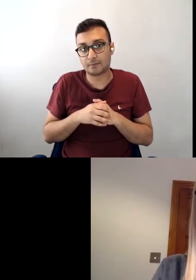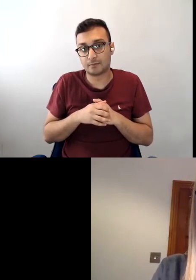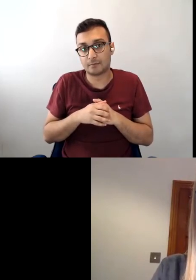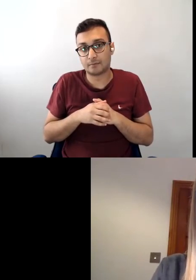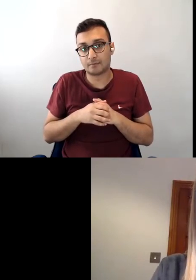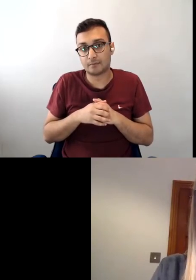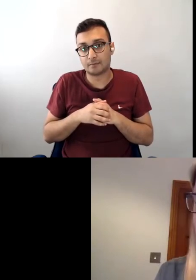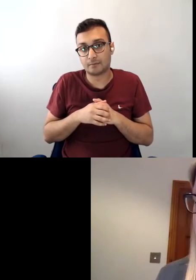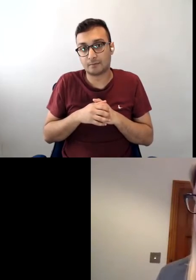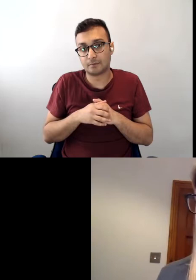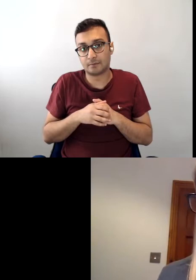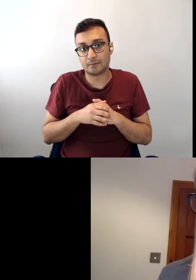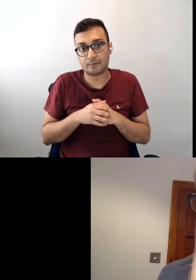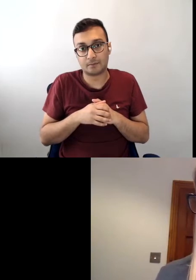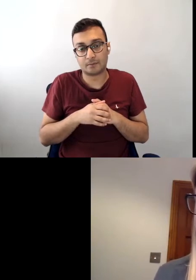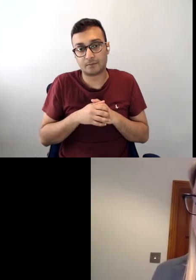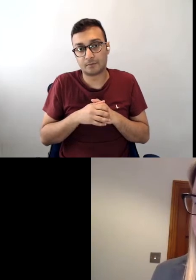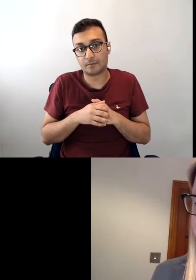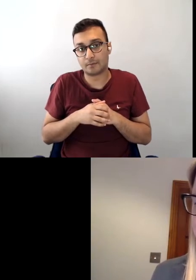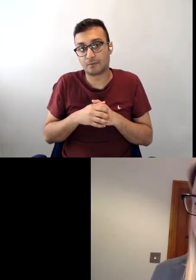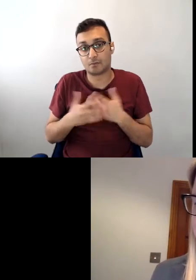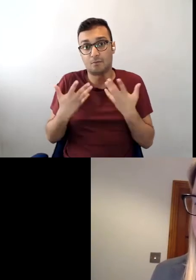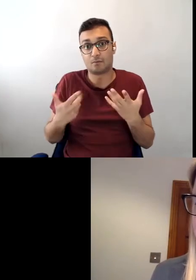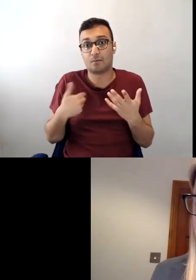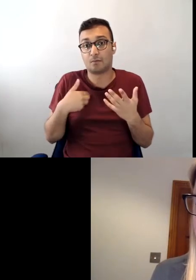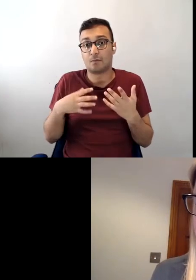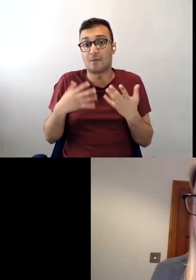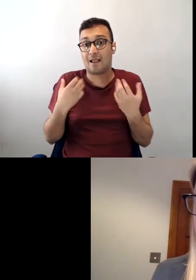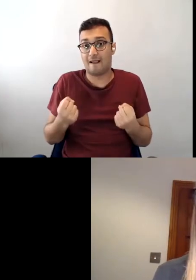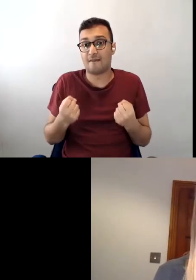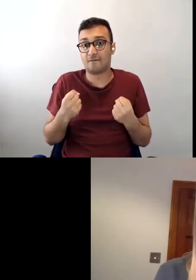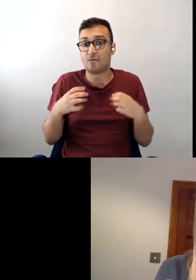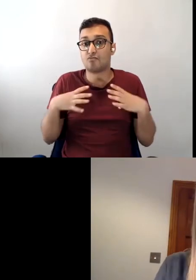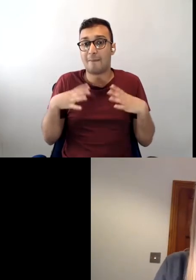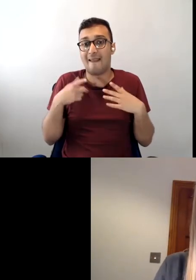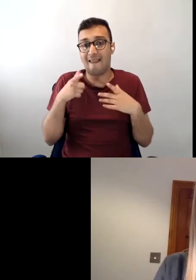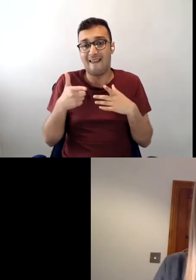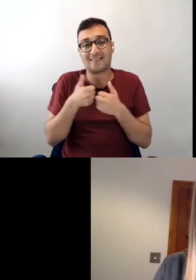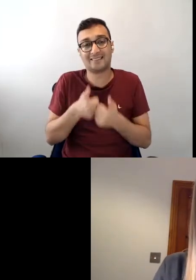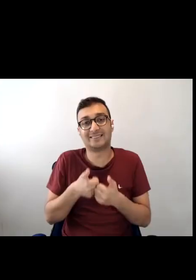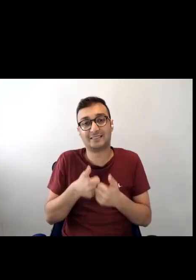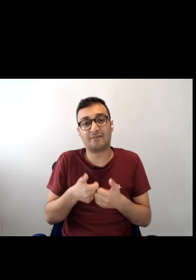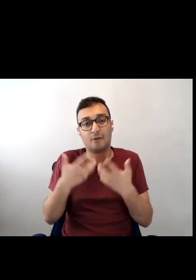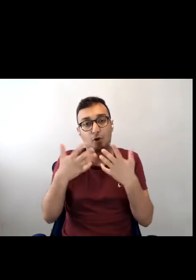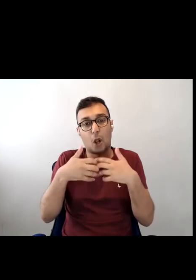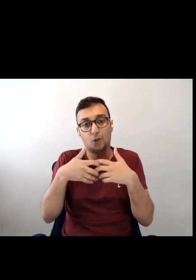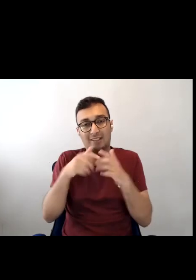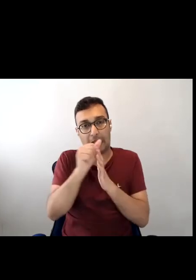assistive technology list, which was the most challenging